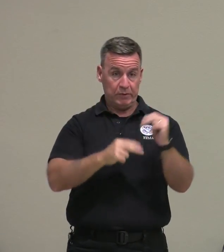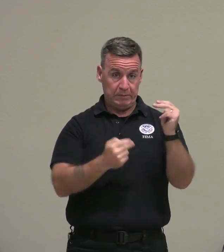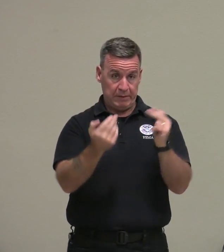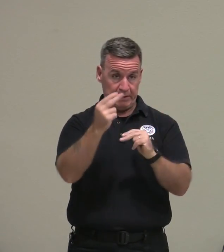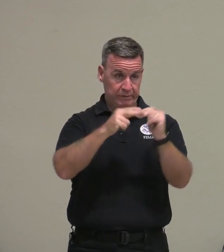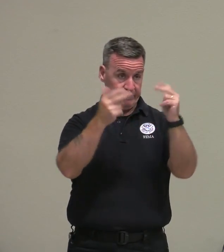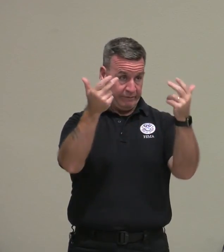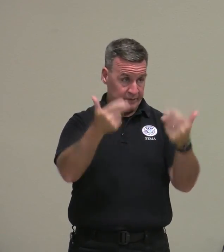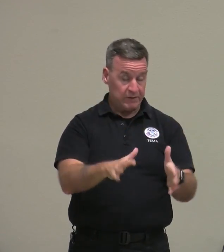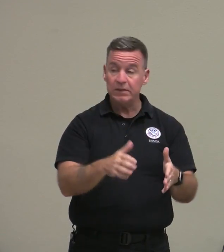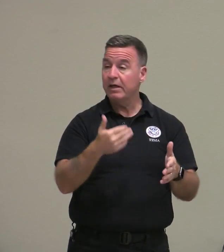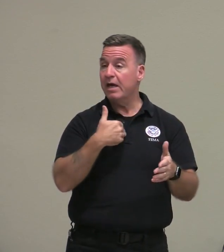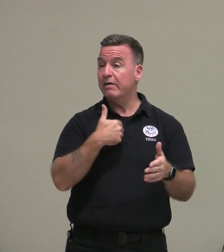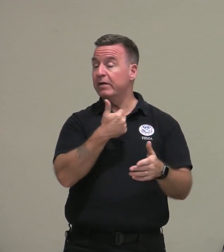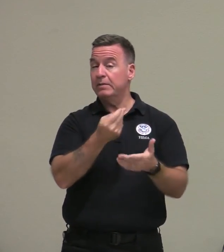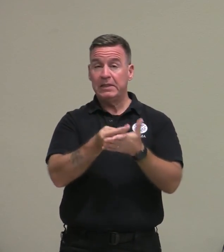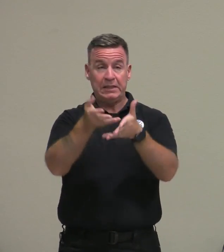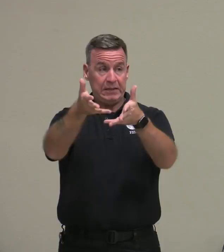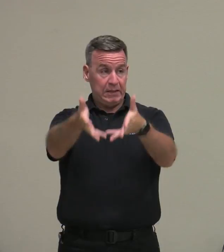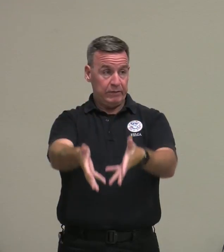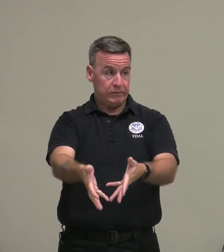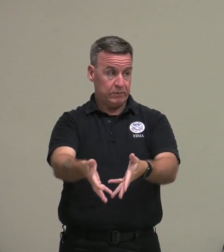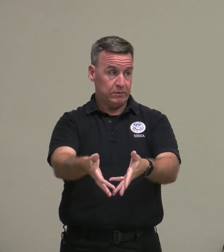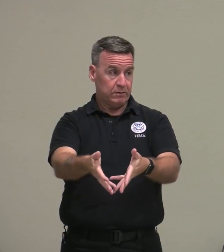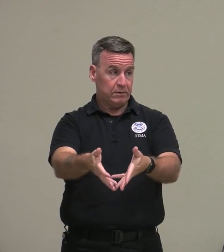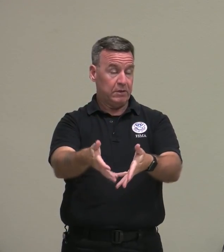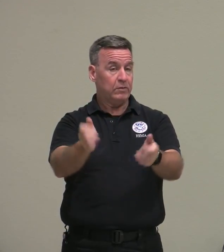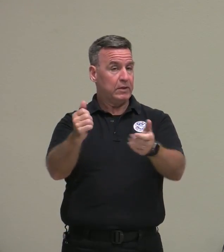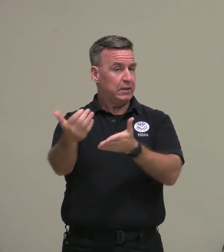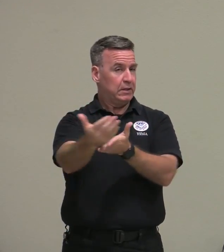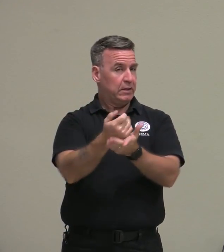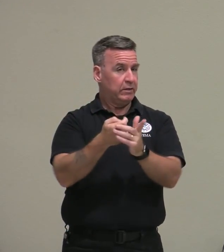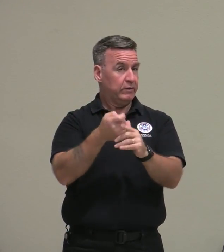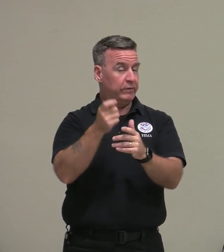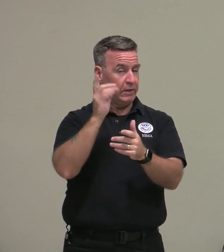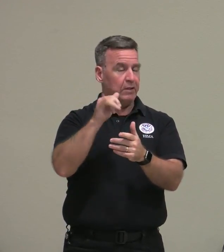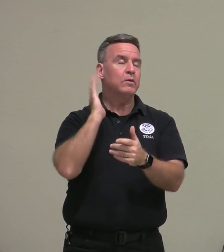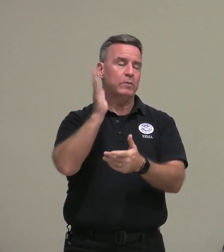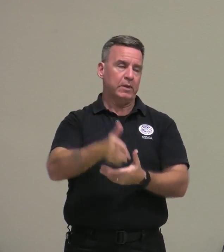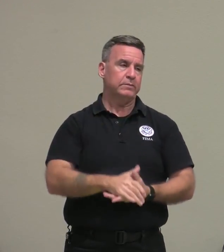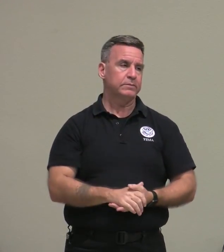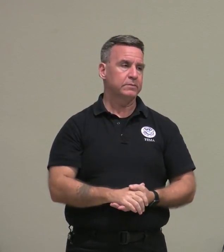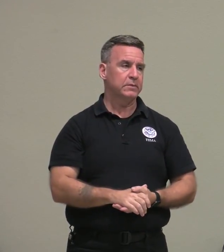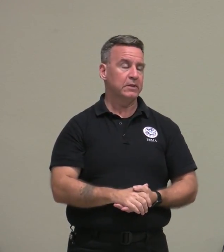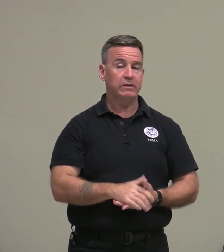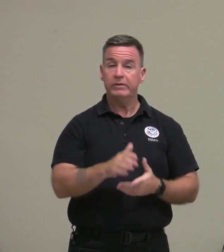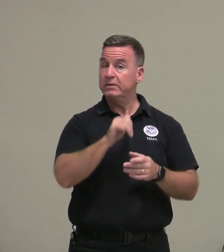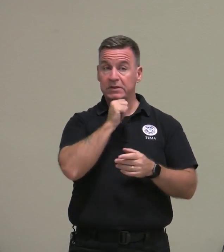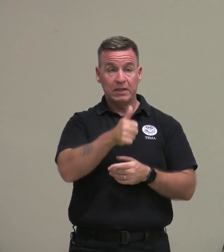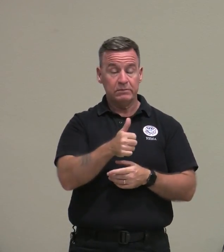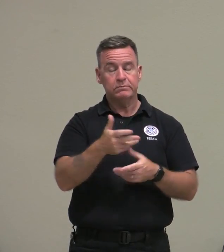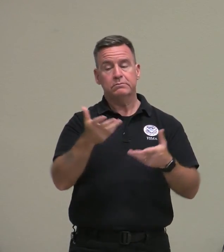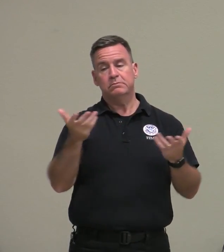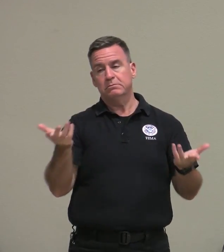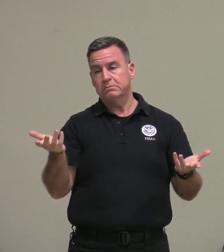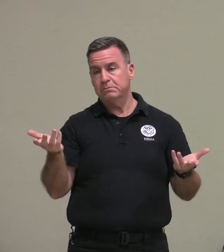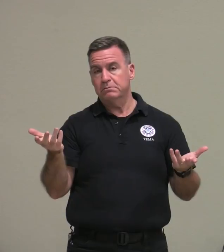rebuilt, if there are proceeds left that we can collect for debris, we will. If there is not,